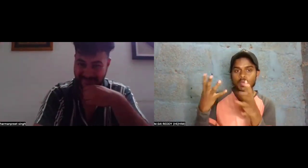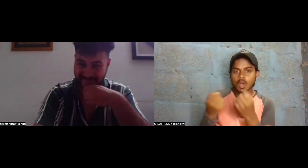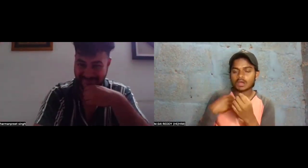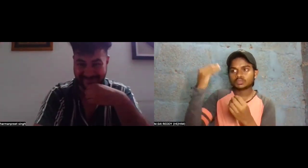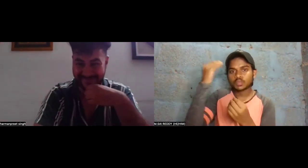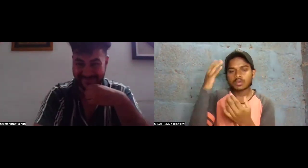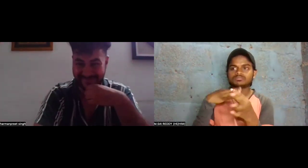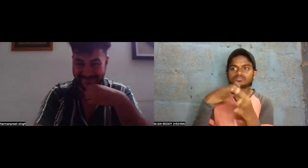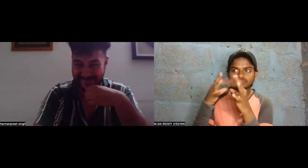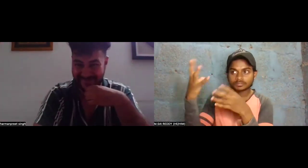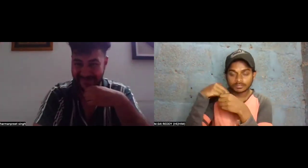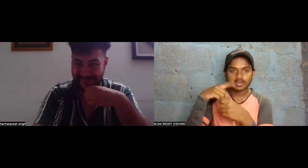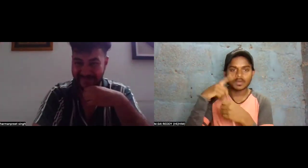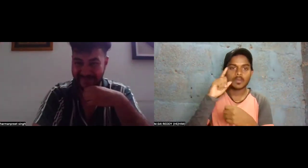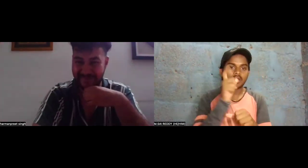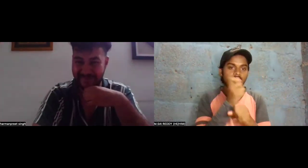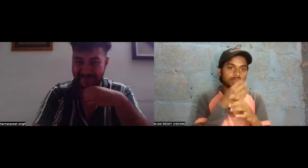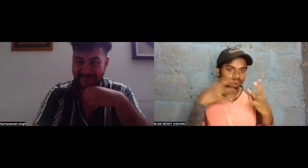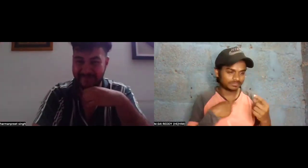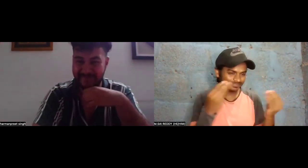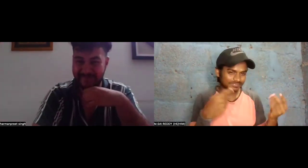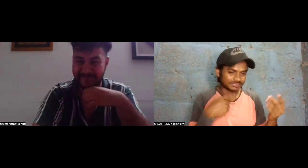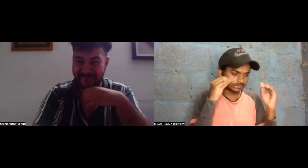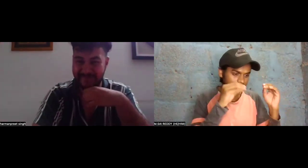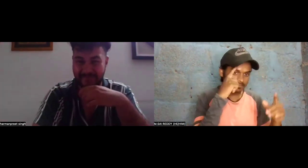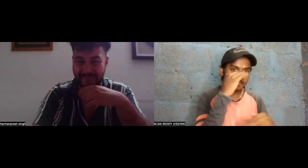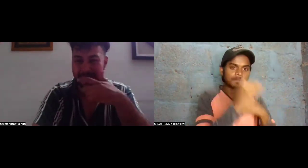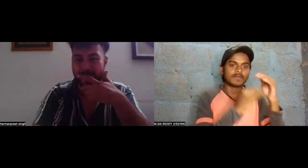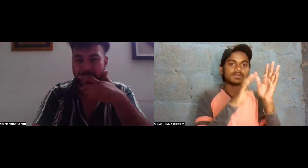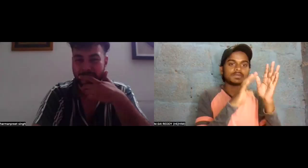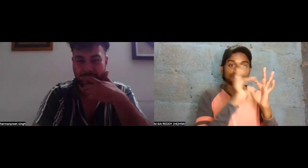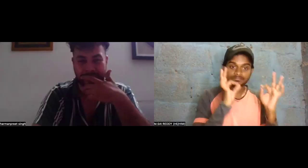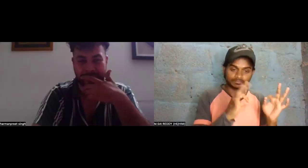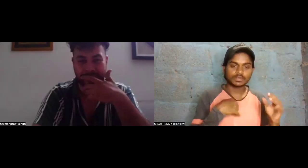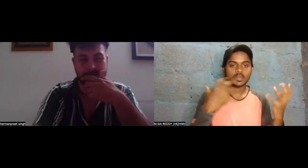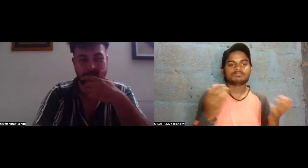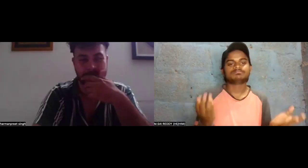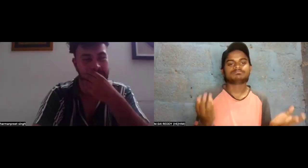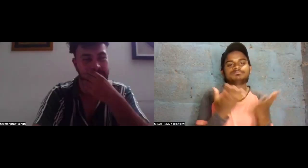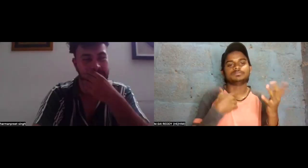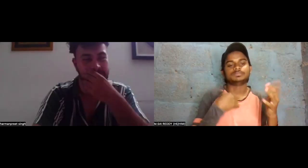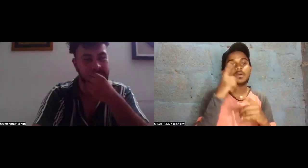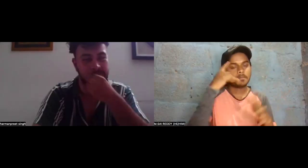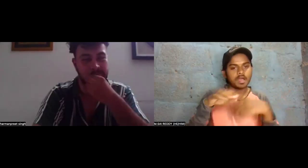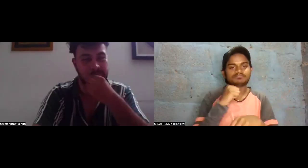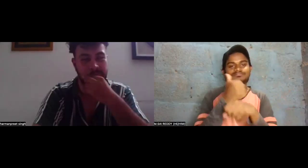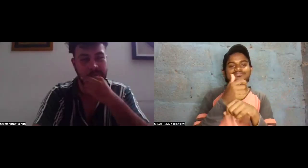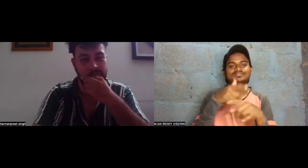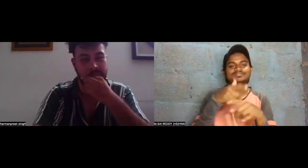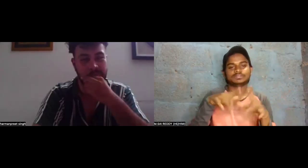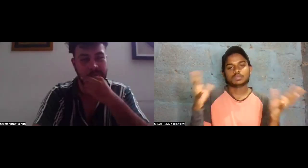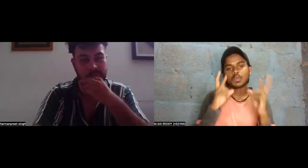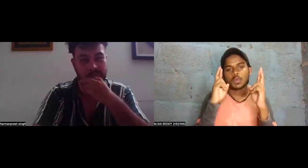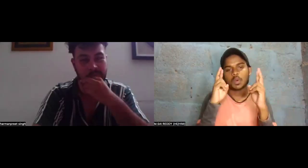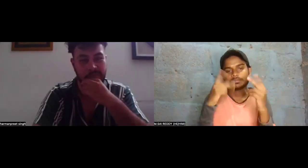If there are people who want to share resources, share knowledge, I would love to